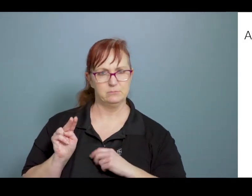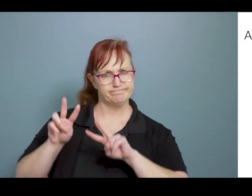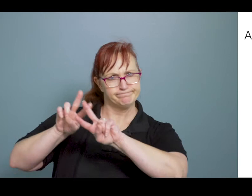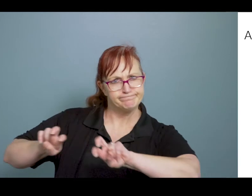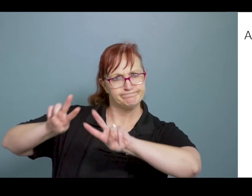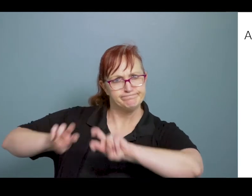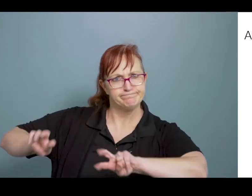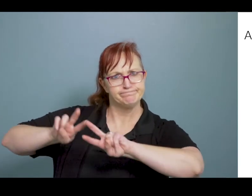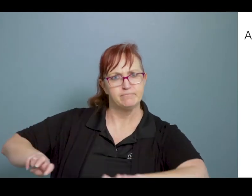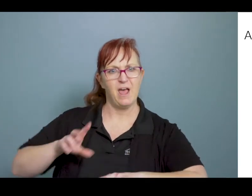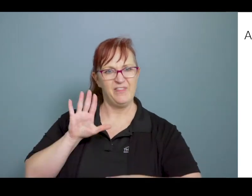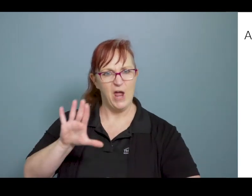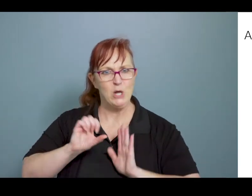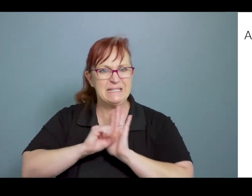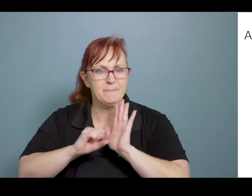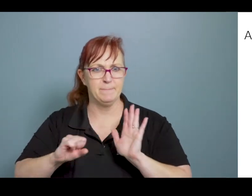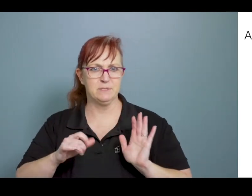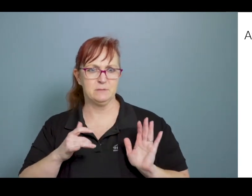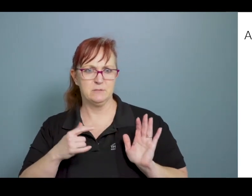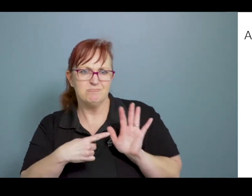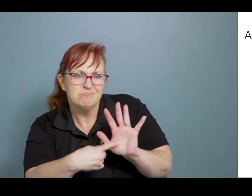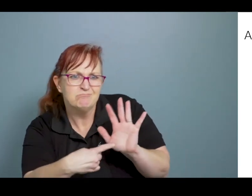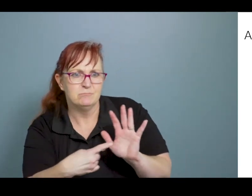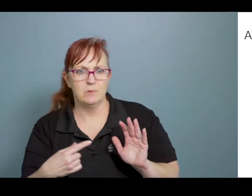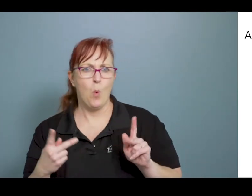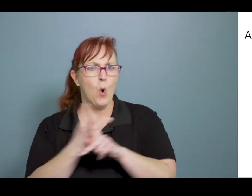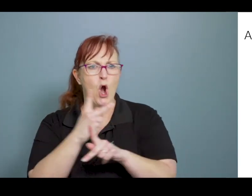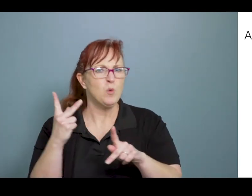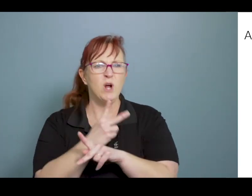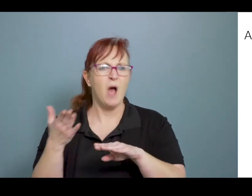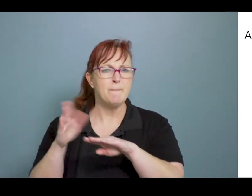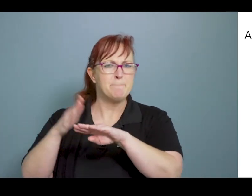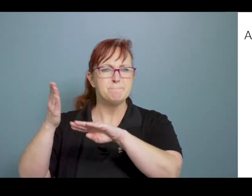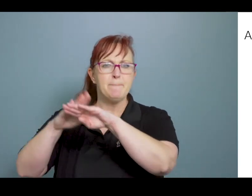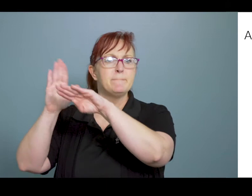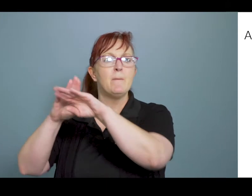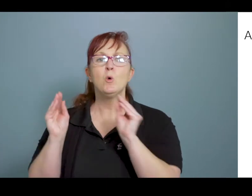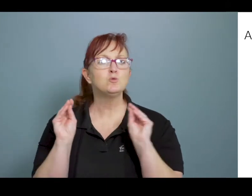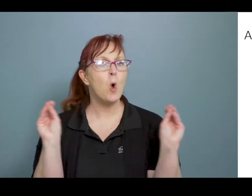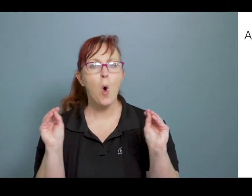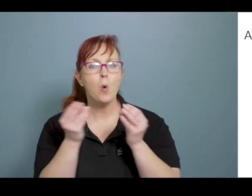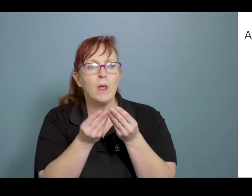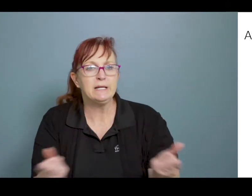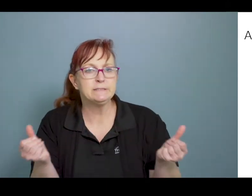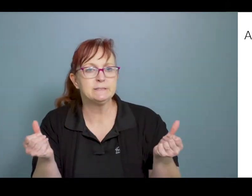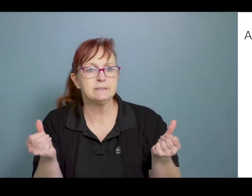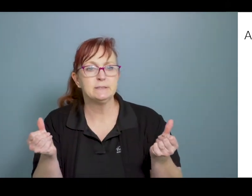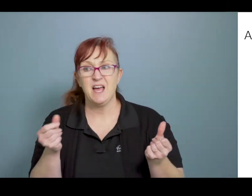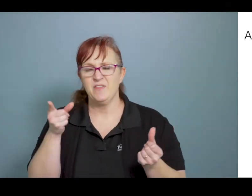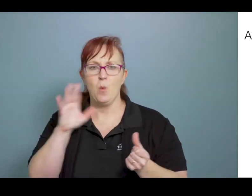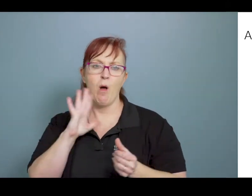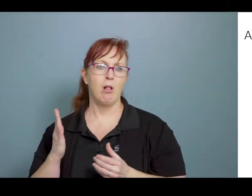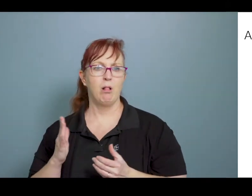Symptoms continue to increase without any relief. They start to interfere with